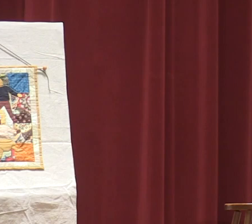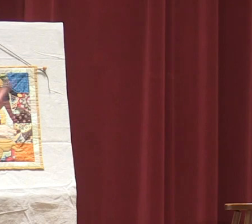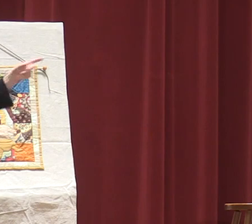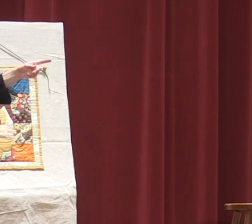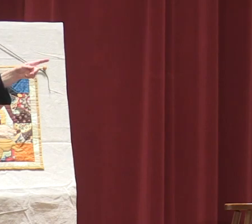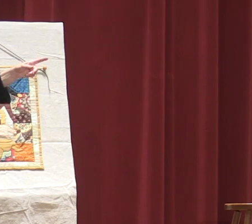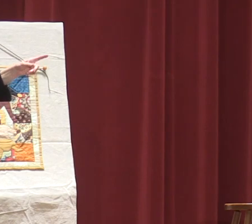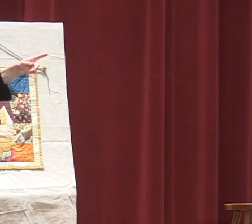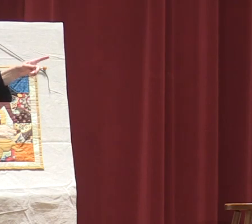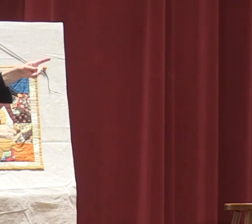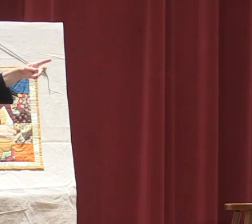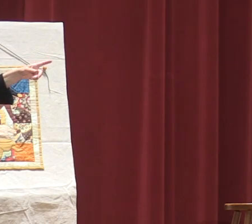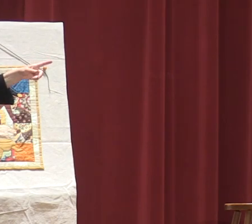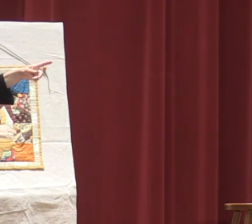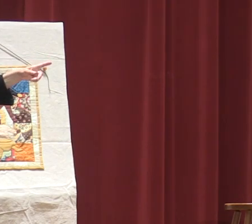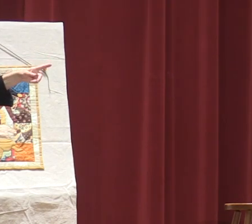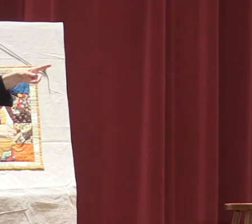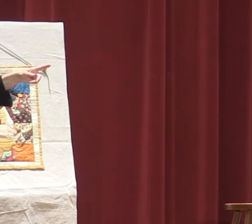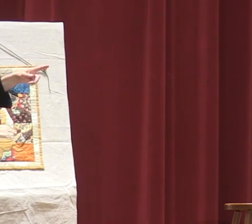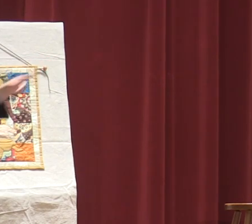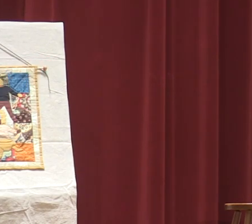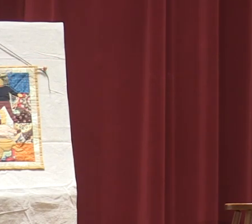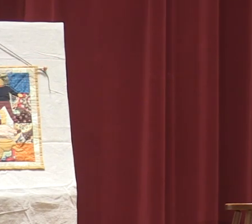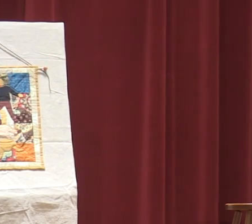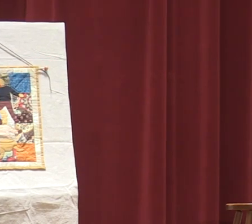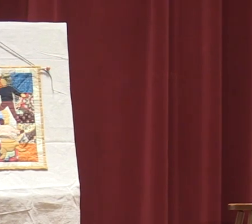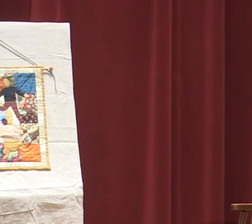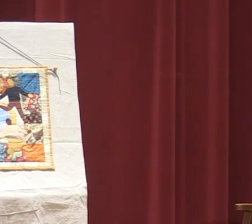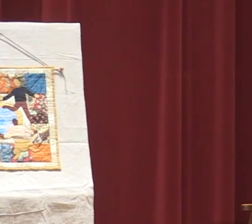This is a Bodhran,